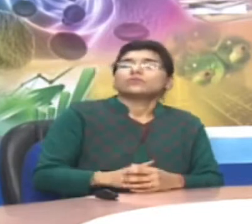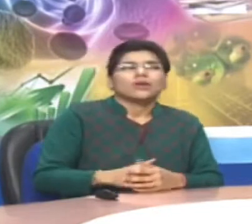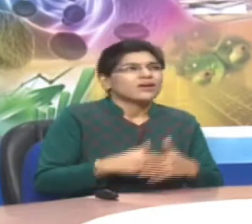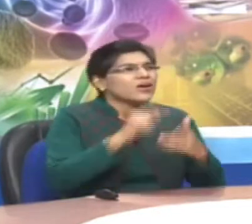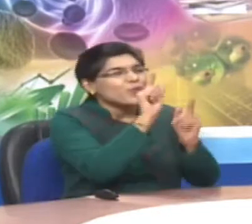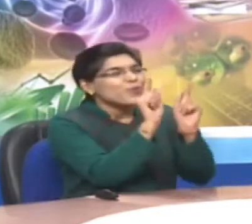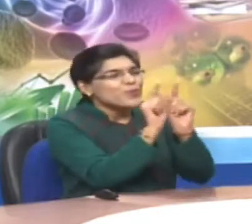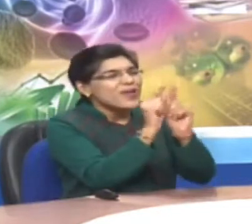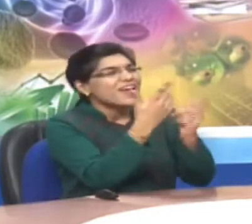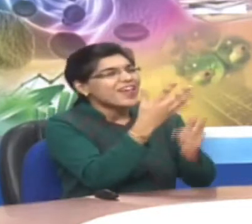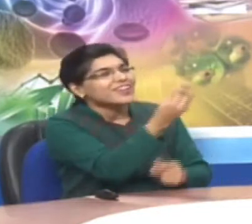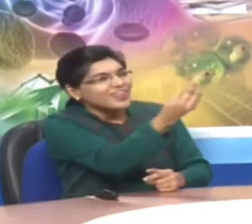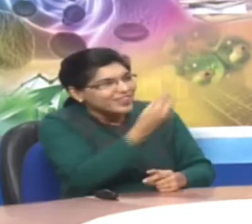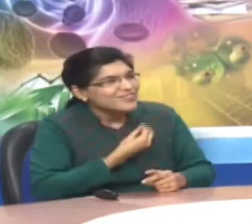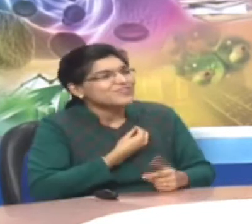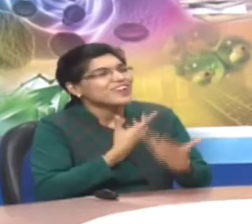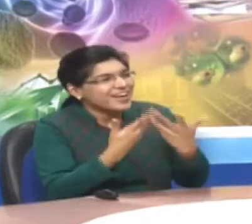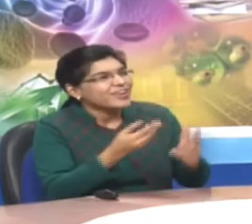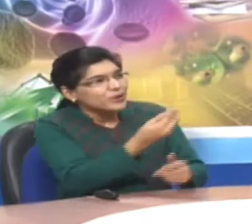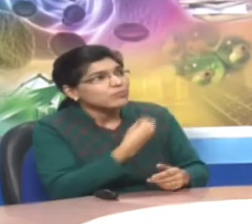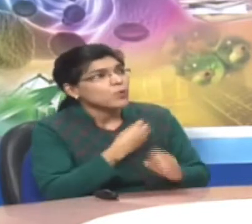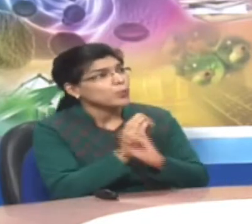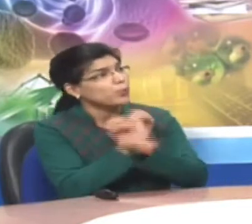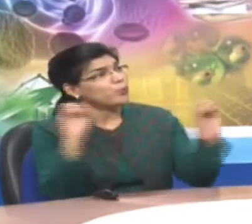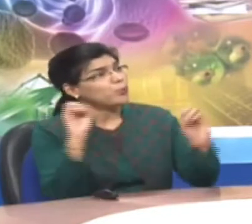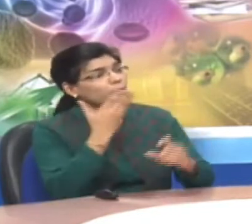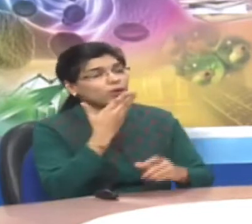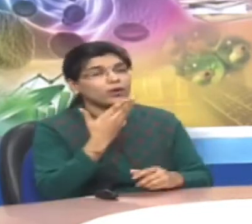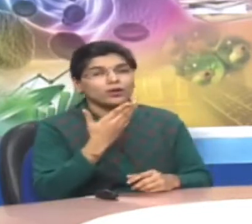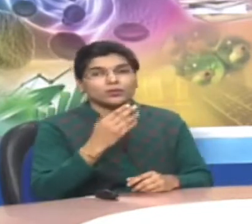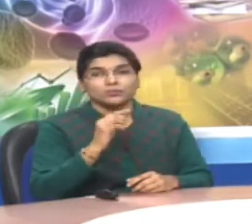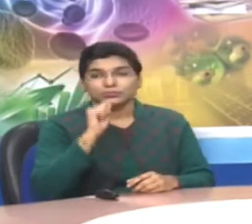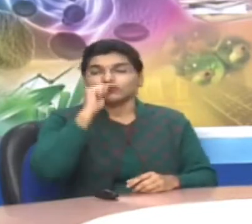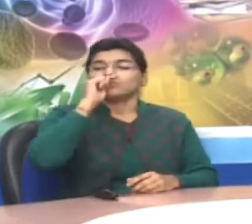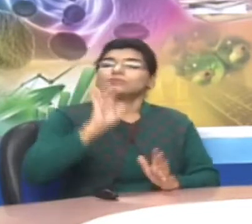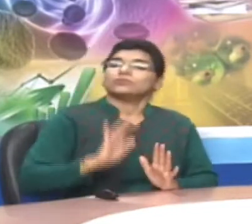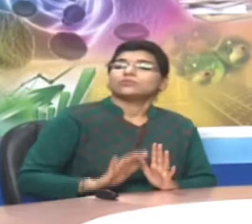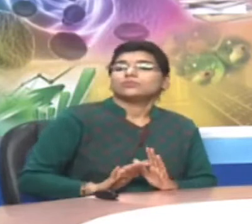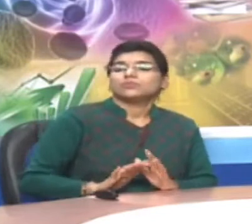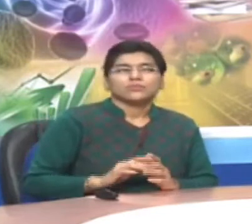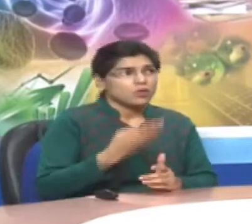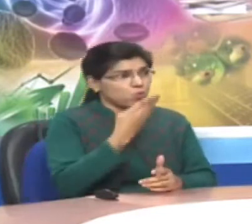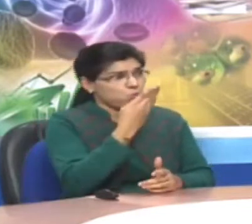won't you say something about yourself? You have been so modest.